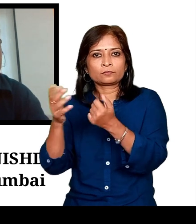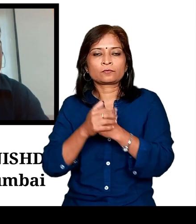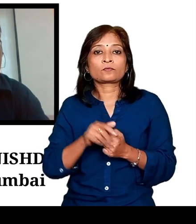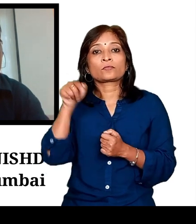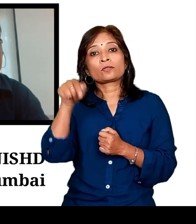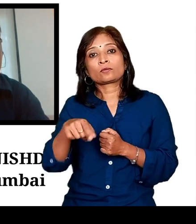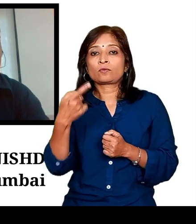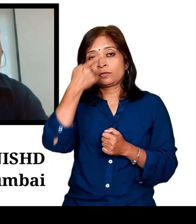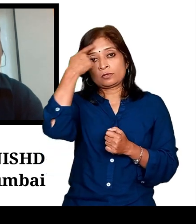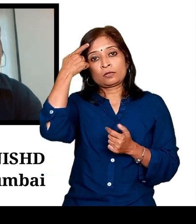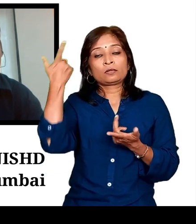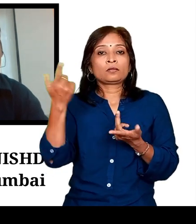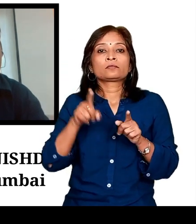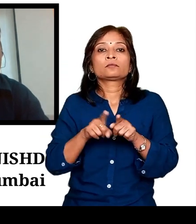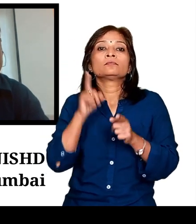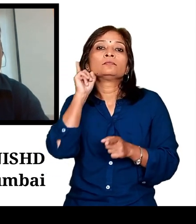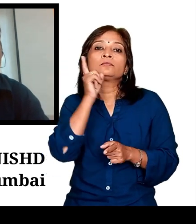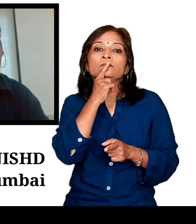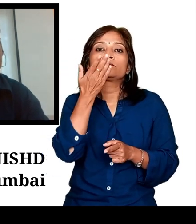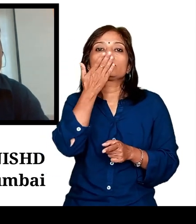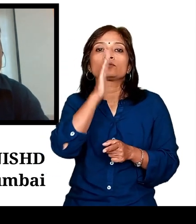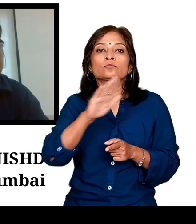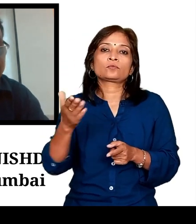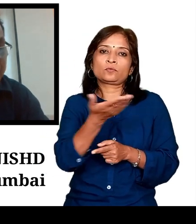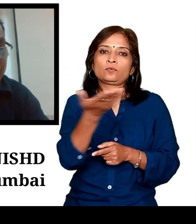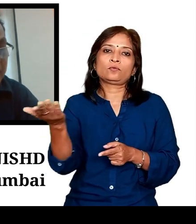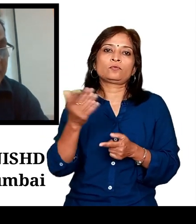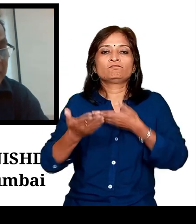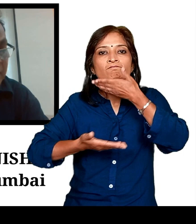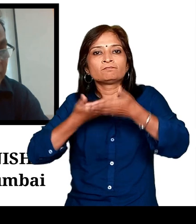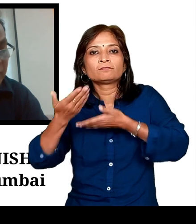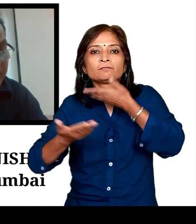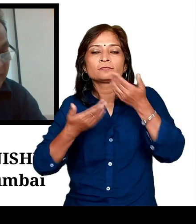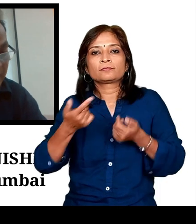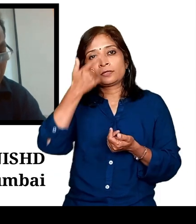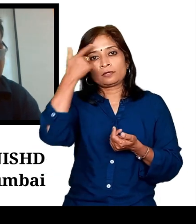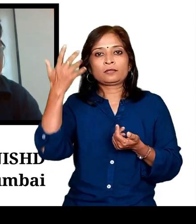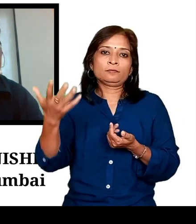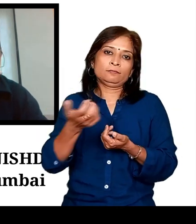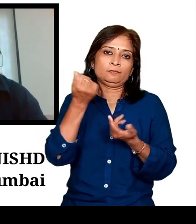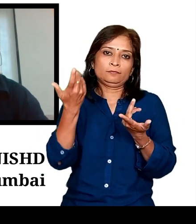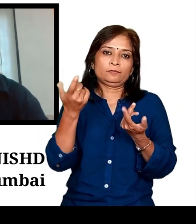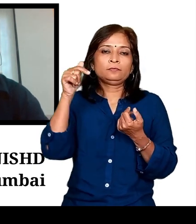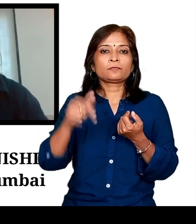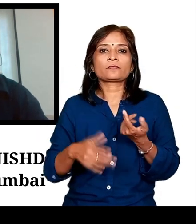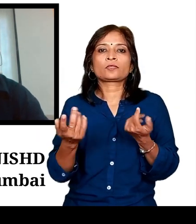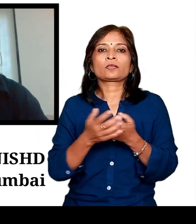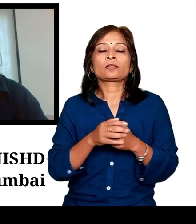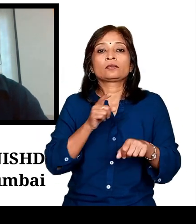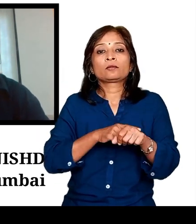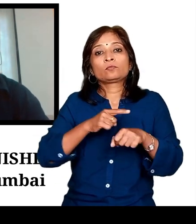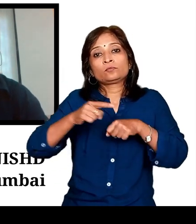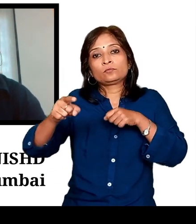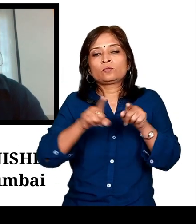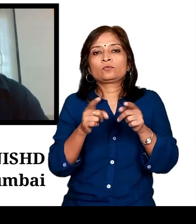good opportunity to serve for the children with hearing impairment So these are long-term training